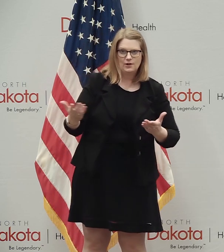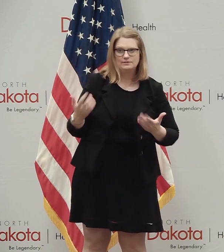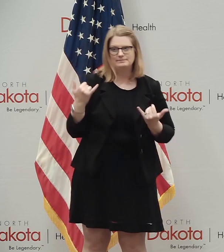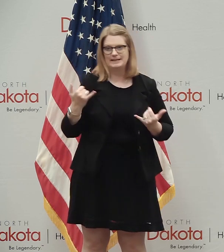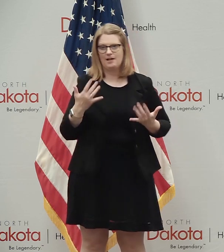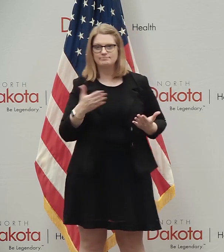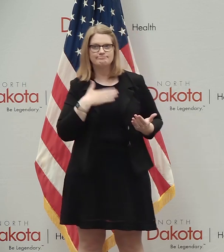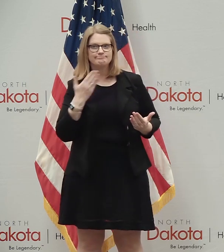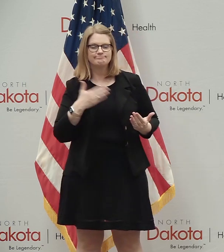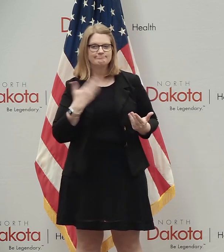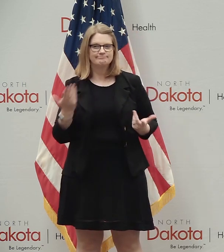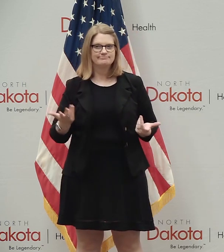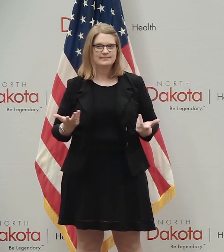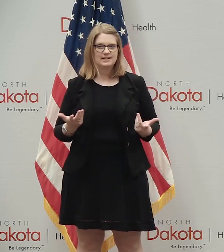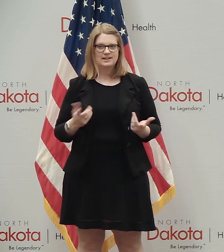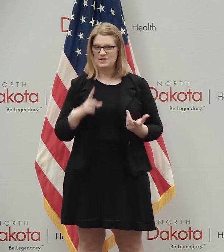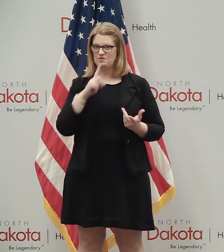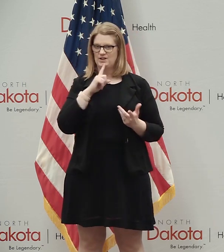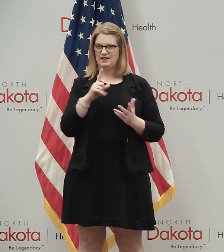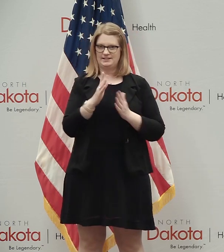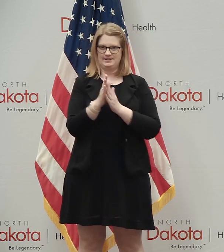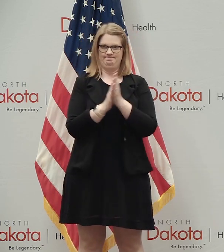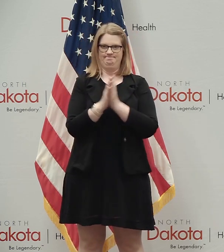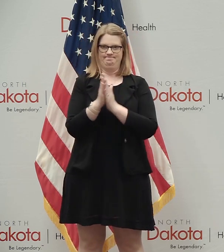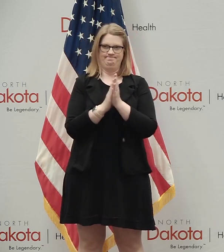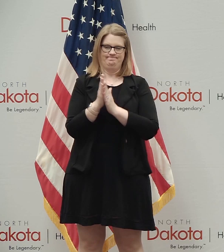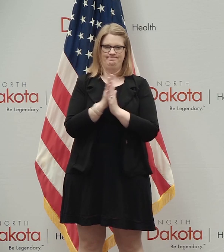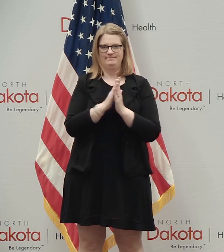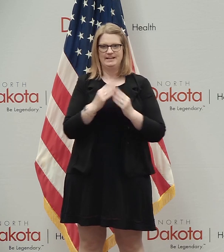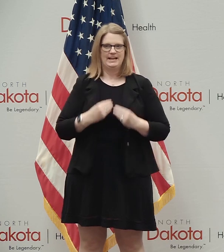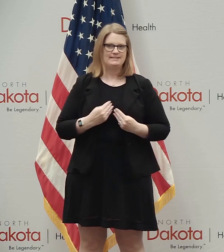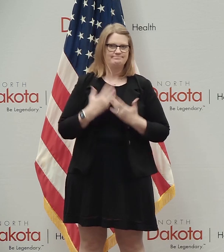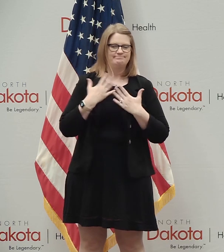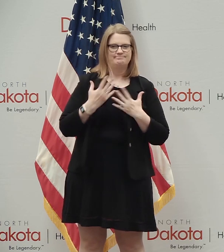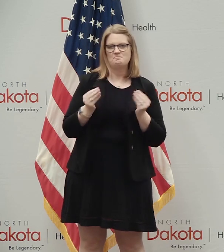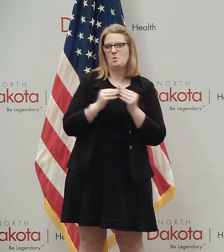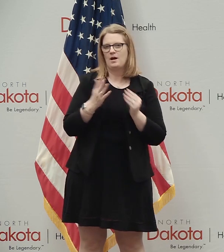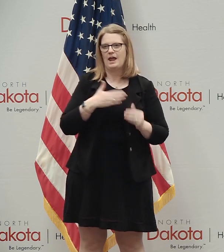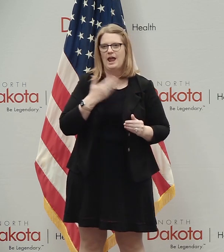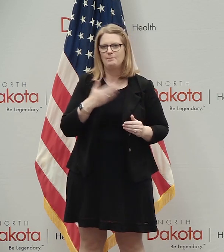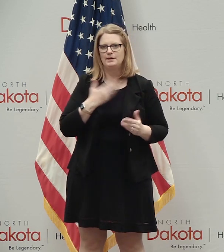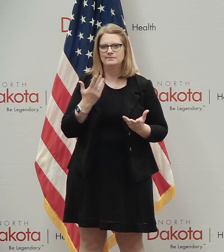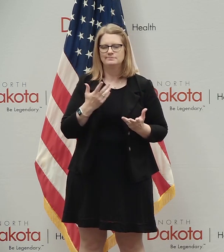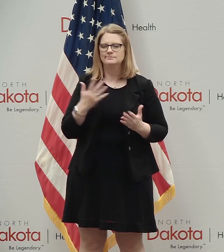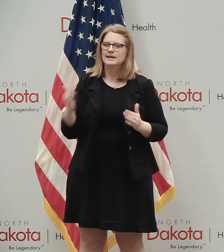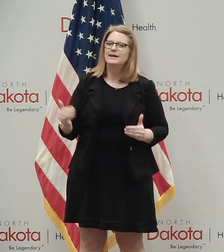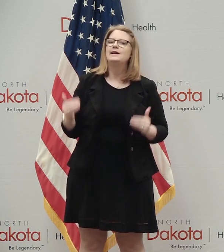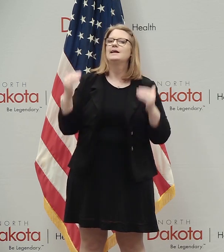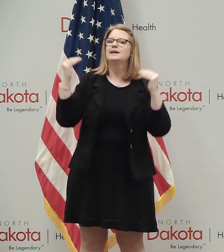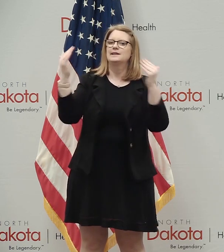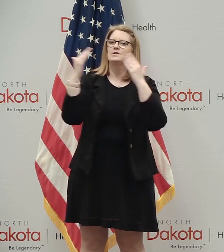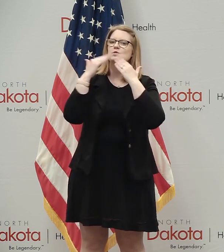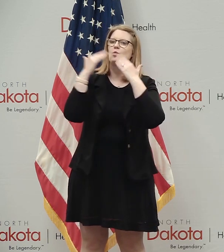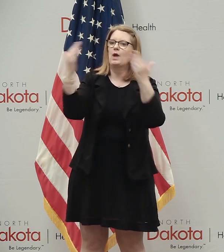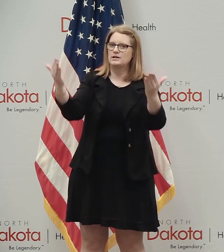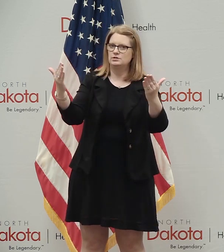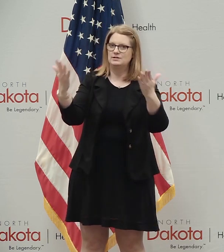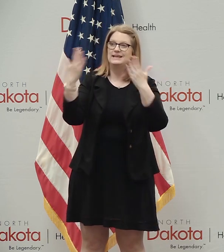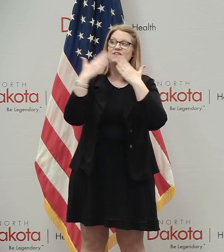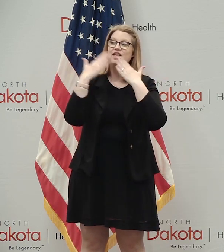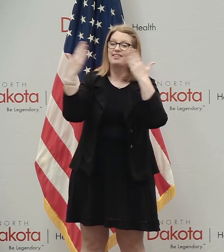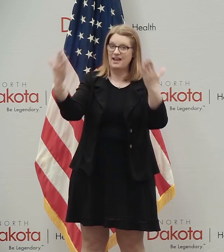happy, one way to drive your own happiness up is to drive your gratitude up, because gratitude will, as we say, giving